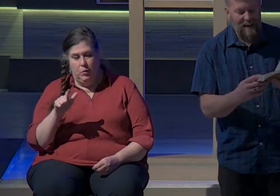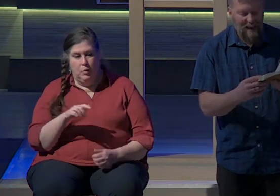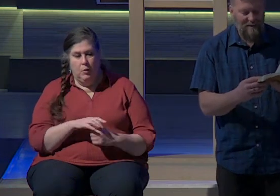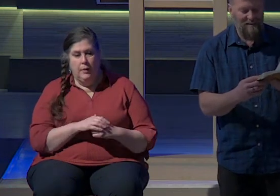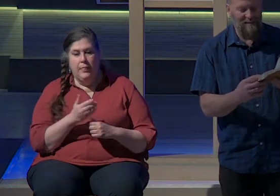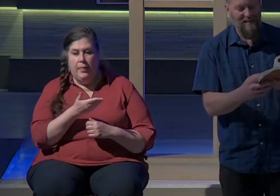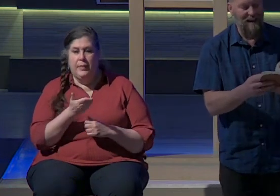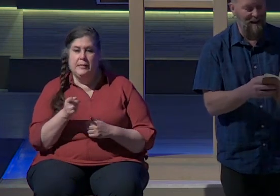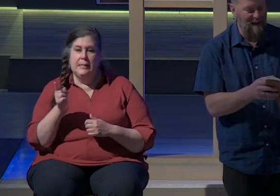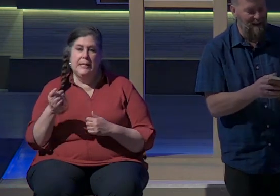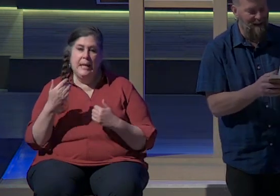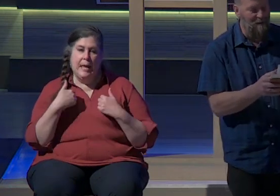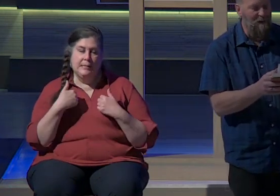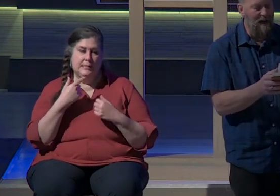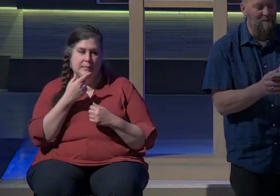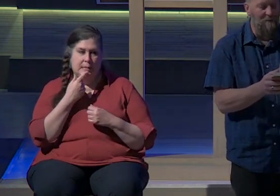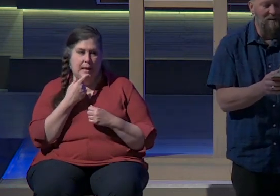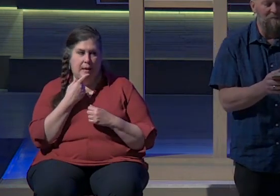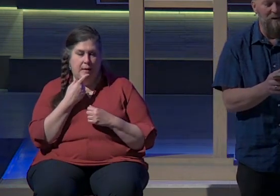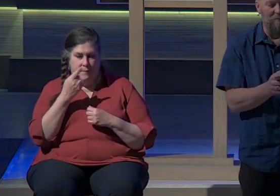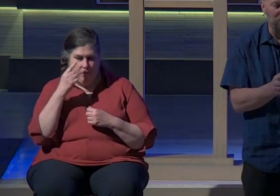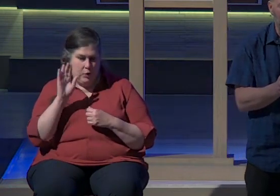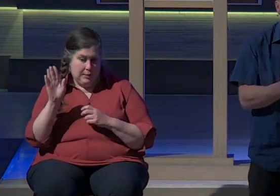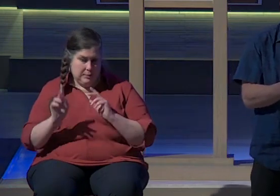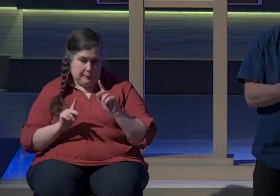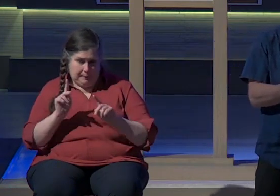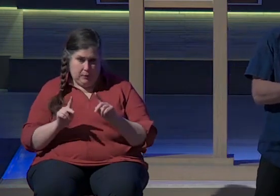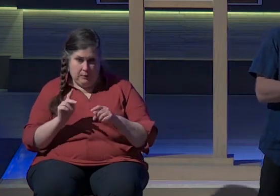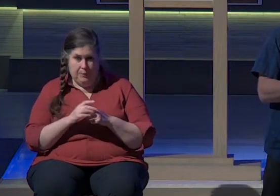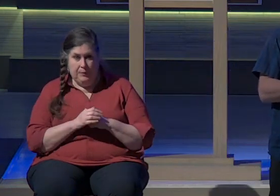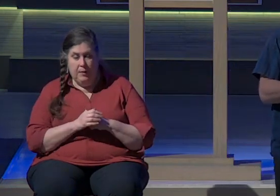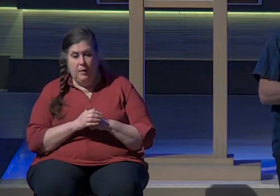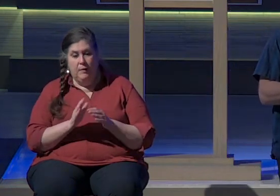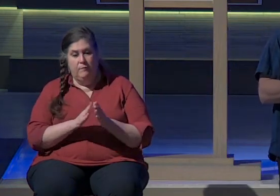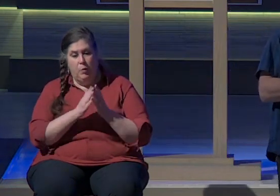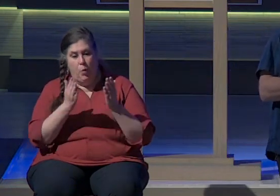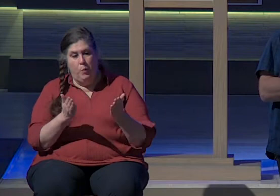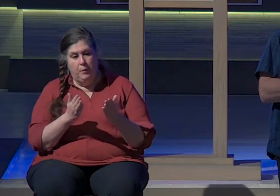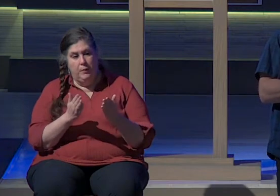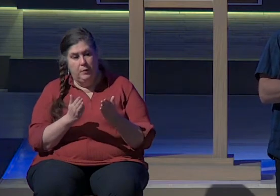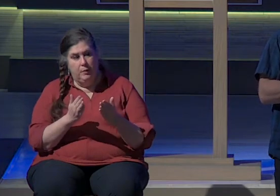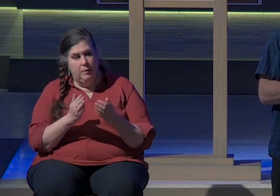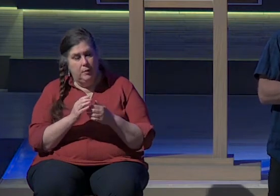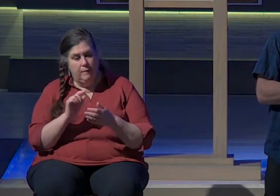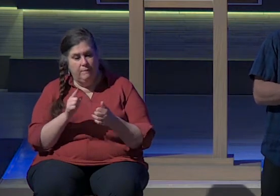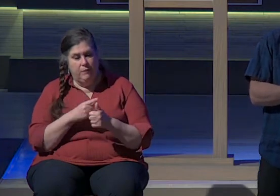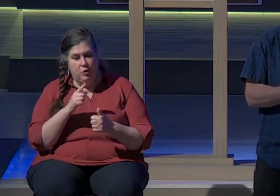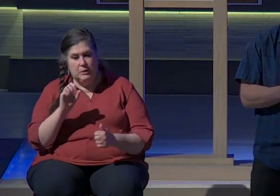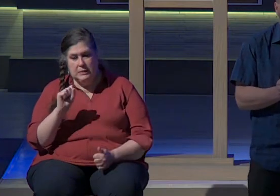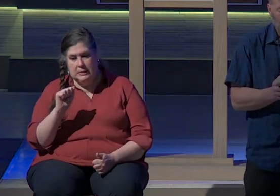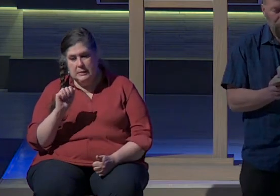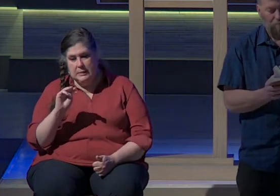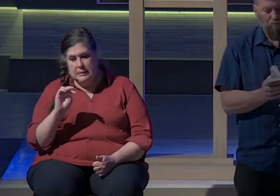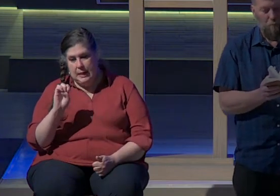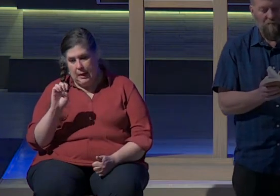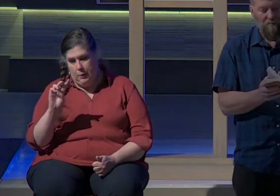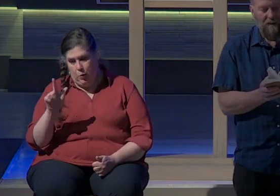he has to say on behalf of his people. If you would turn with me really quickly to 1 Samuel.